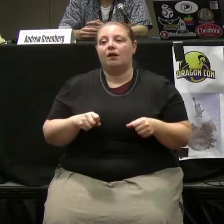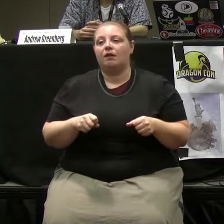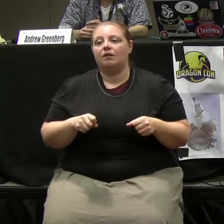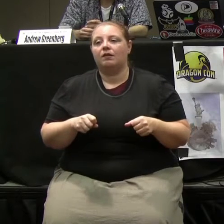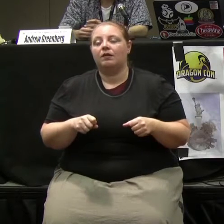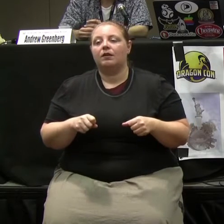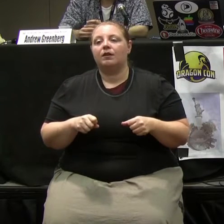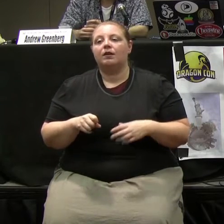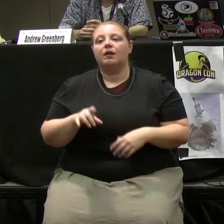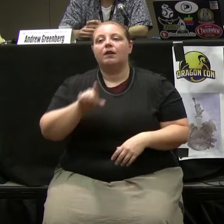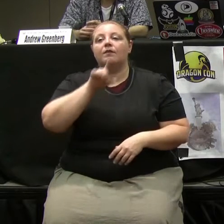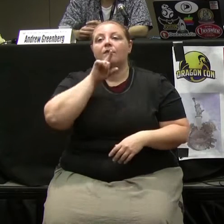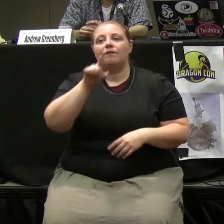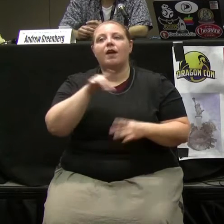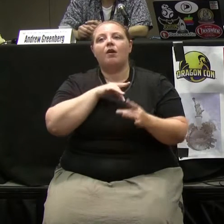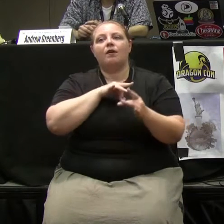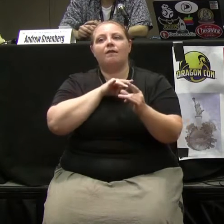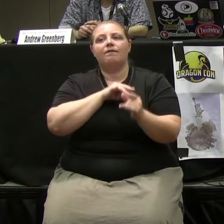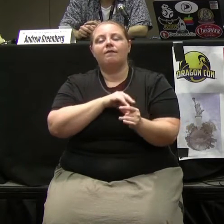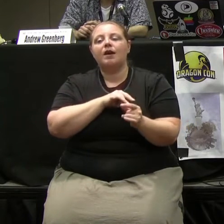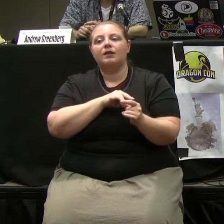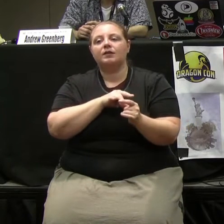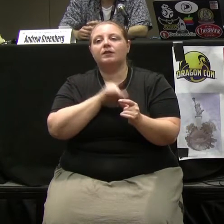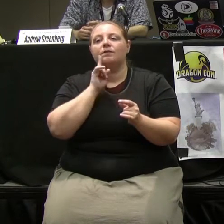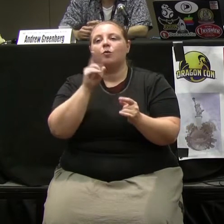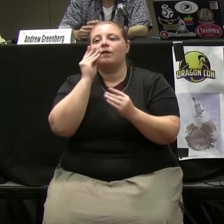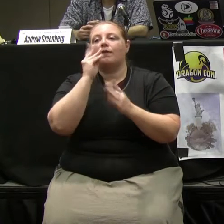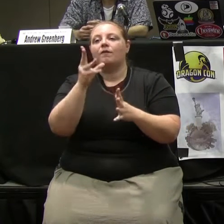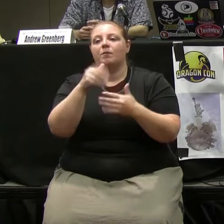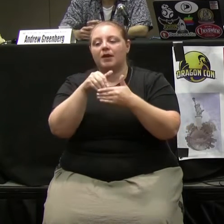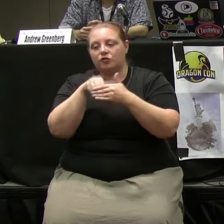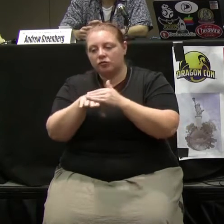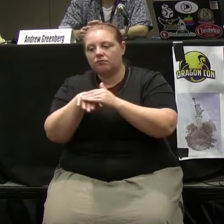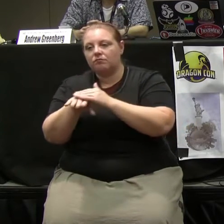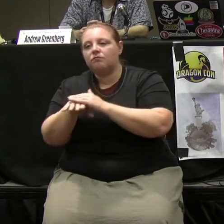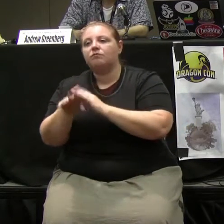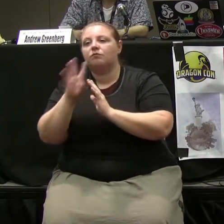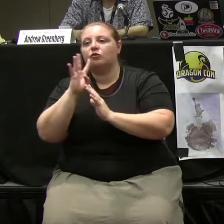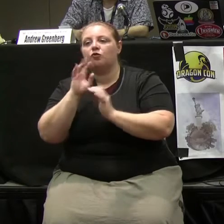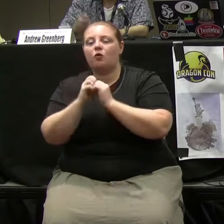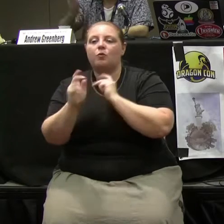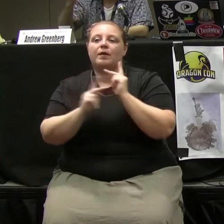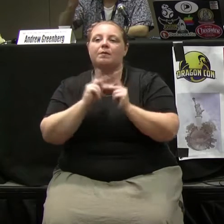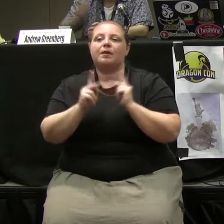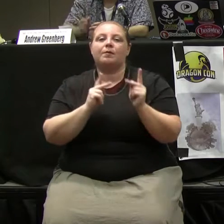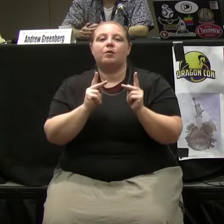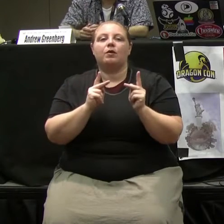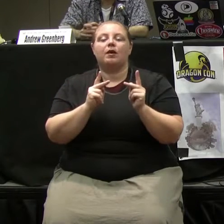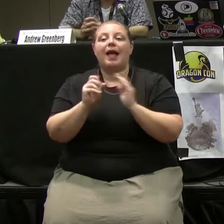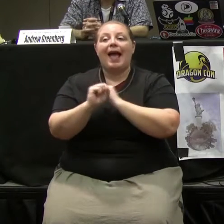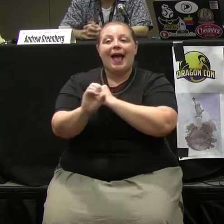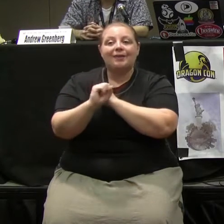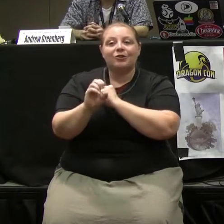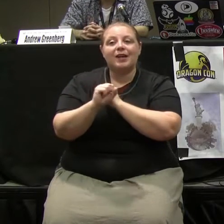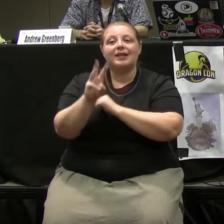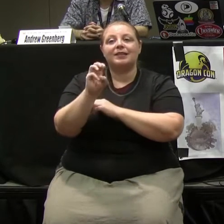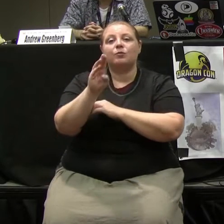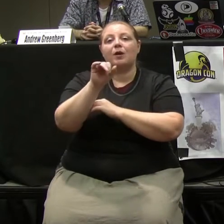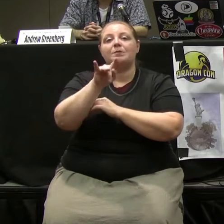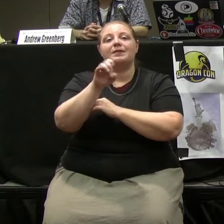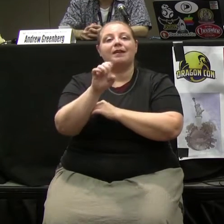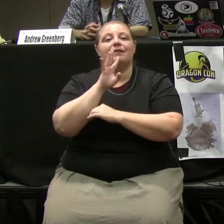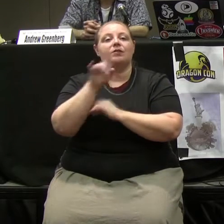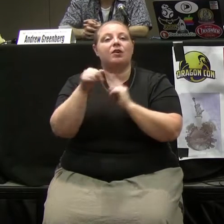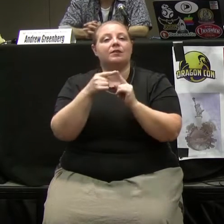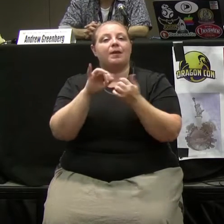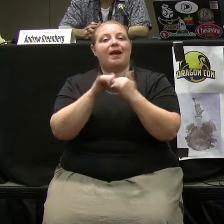they are a very effective conduit for getting information, getting you into doors, and so on. Advertising on a website that talks